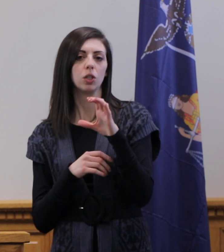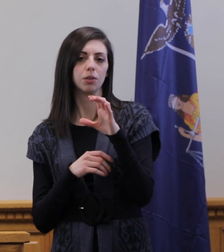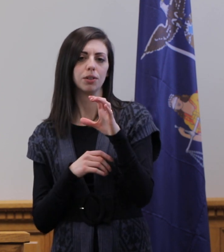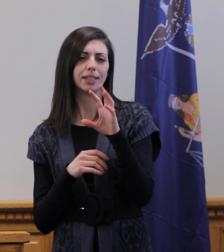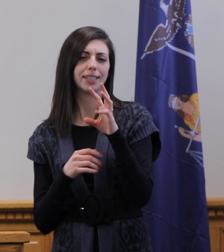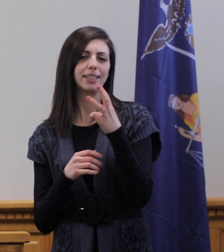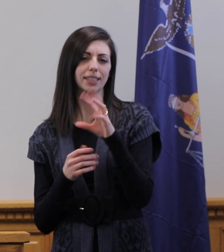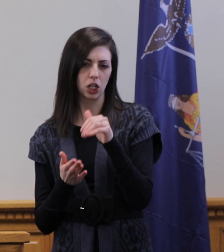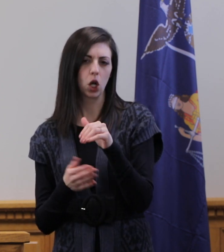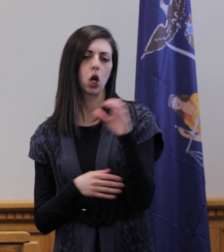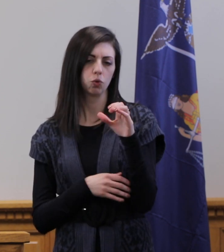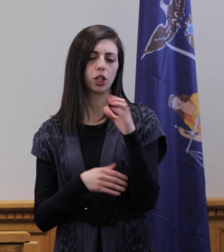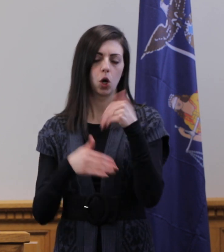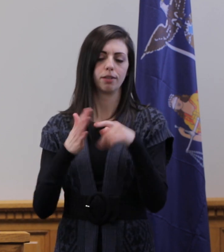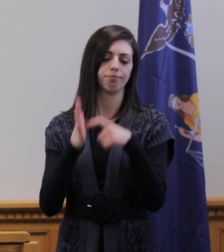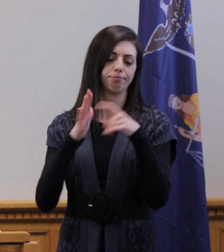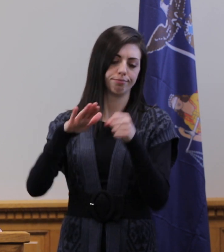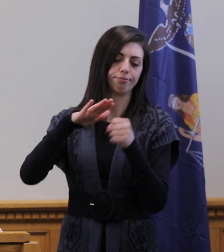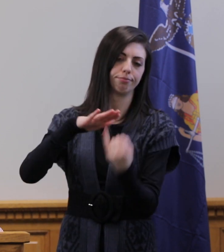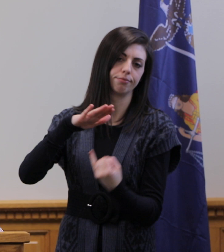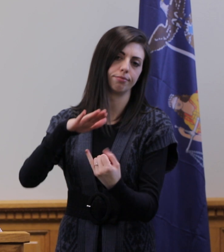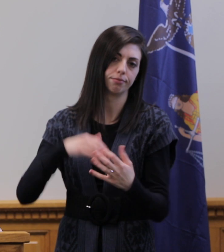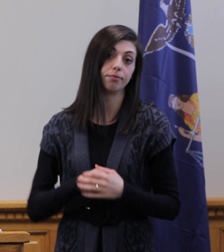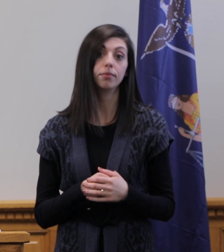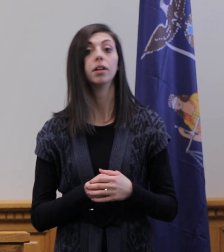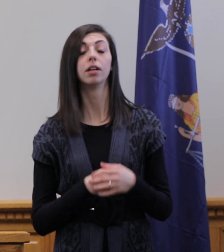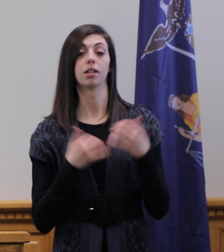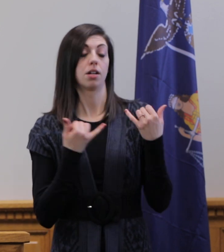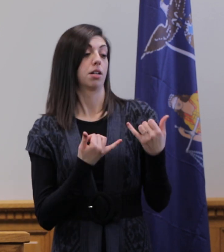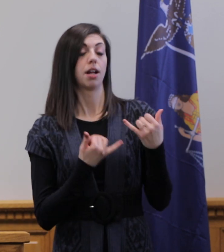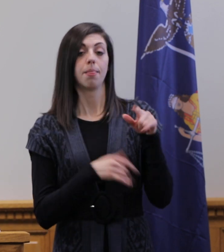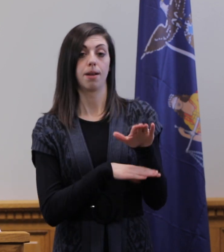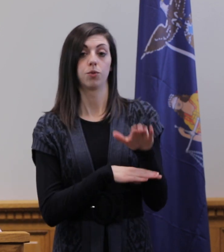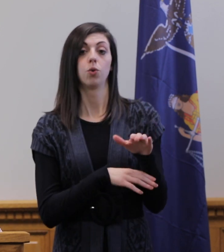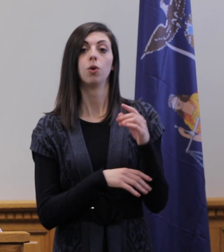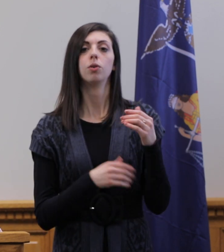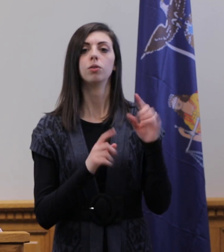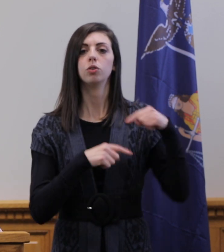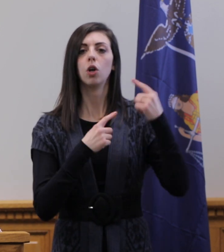mandatory isolation or quarantine. As of this afternoon, we've had